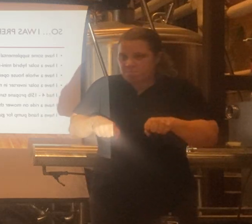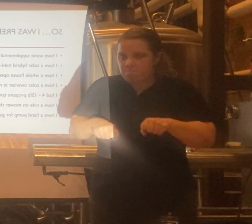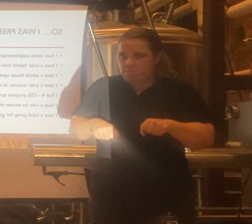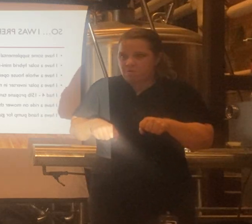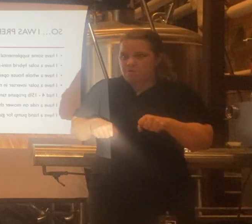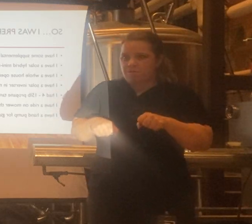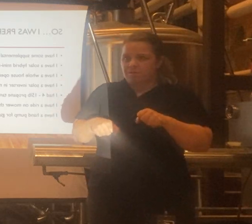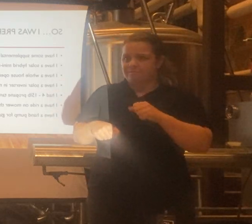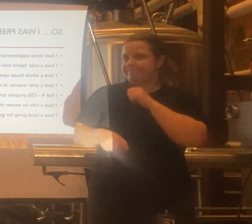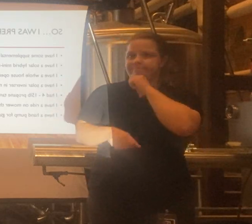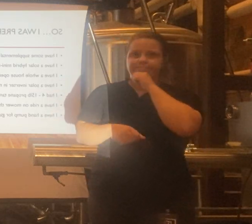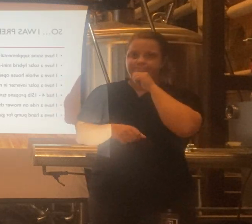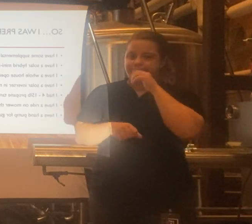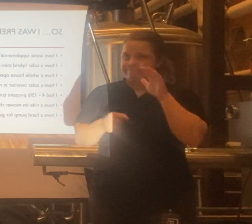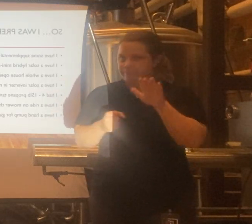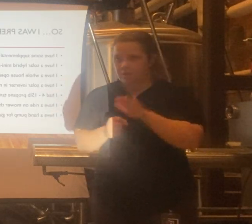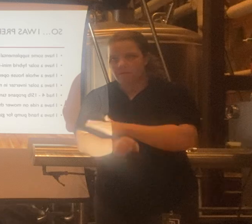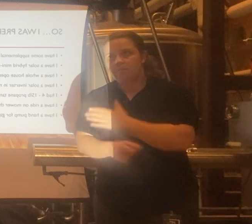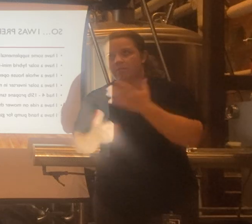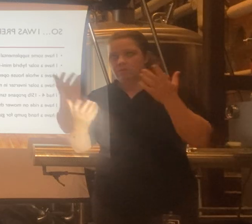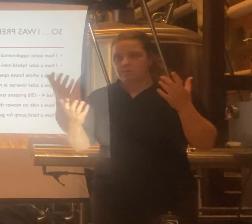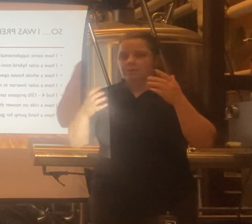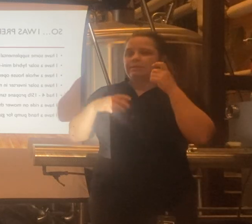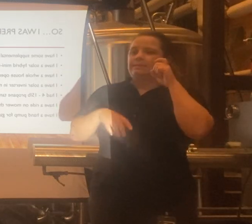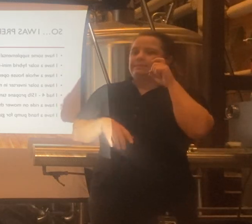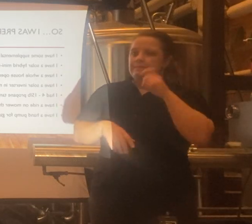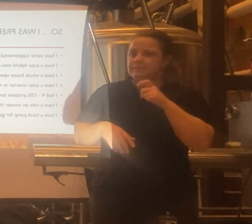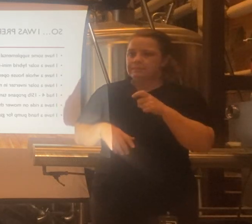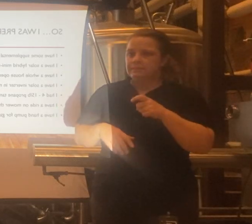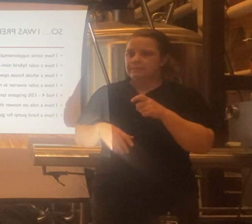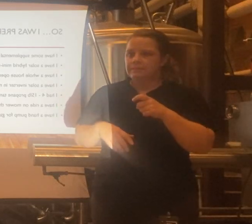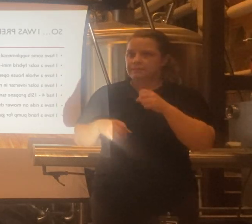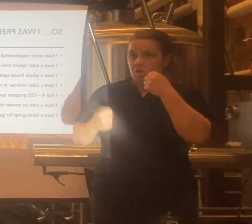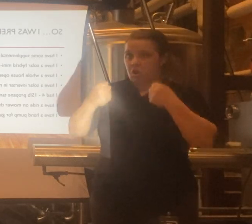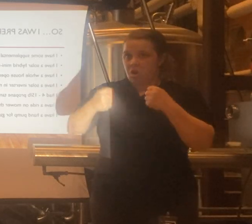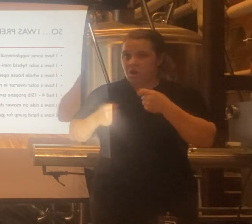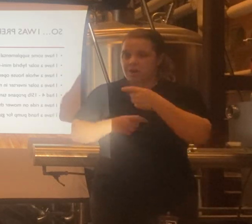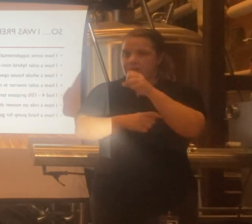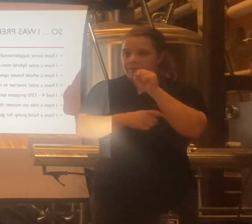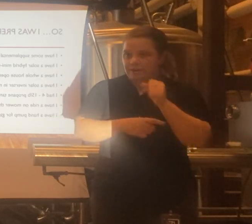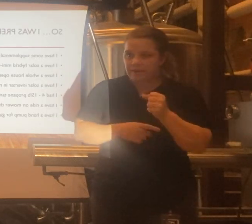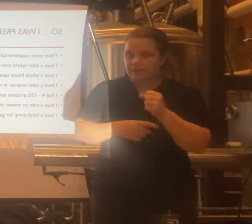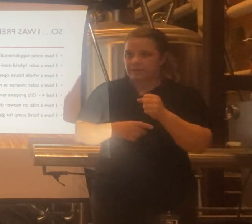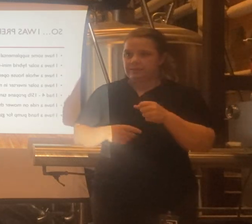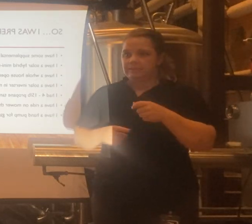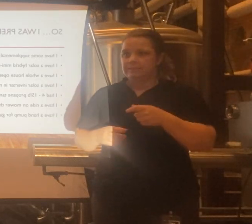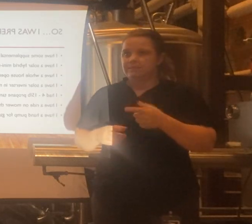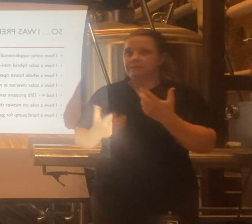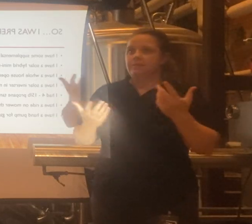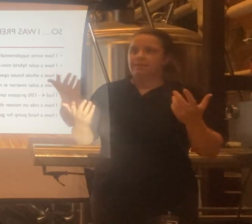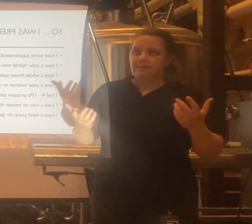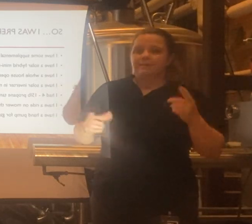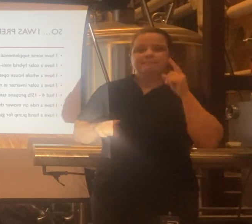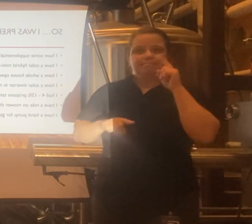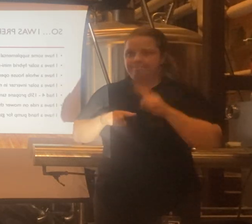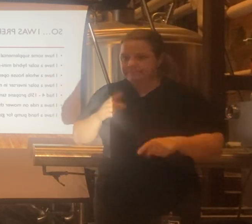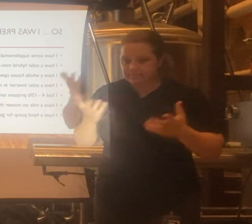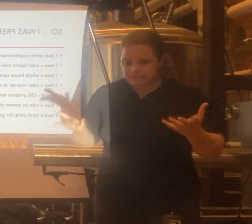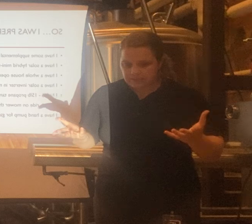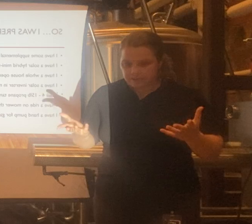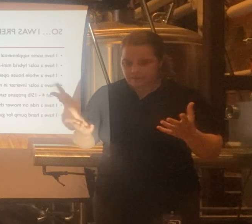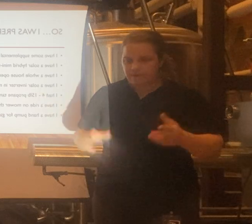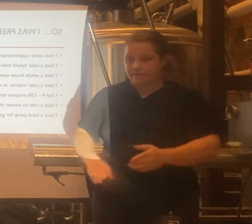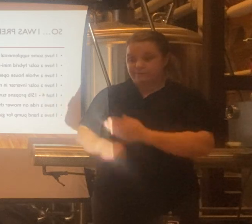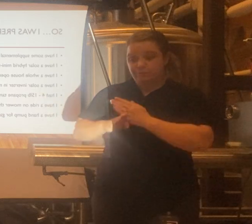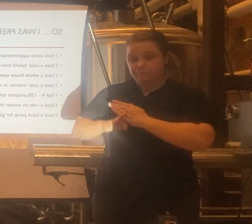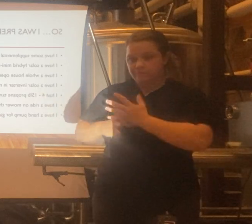not. And then, of course, I had a hand pump to get gas out of the car. Well, it turns out you can't do that anymore. They have valves that don't allow that. So I was